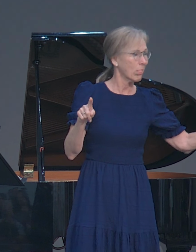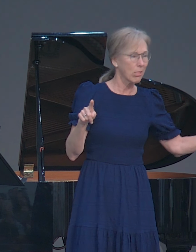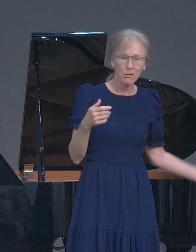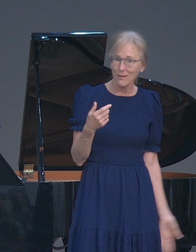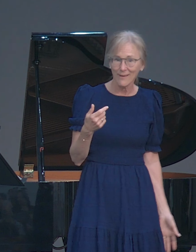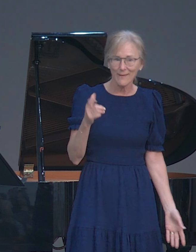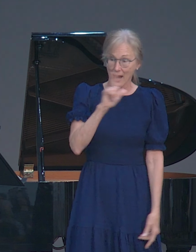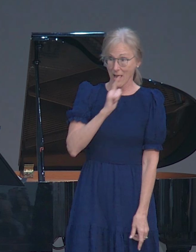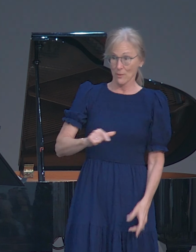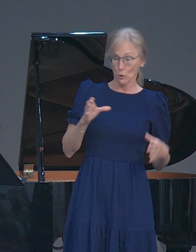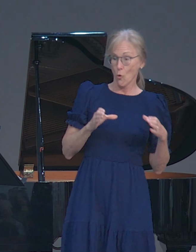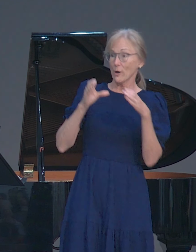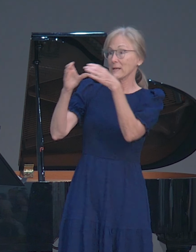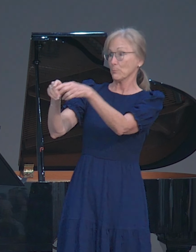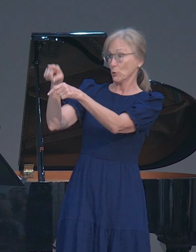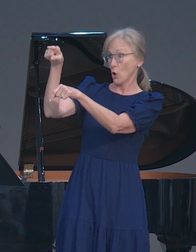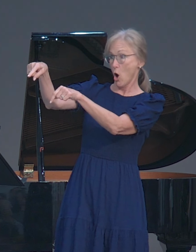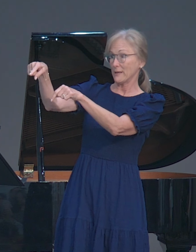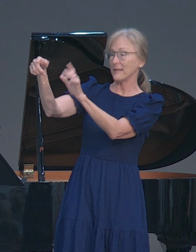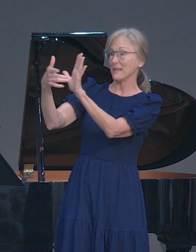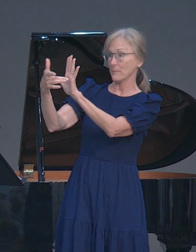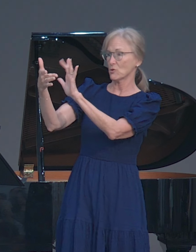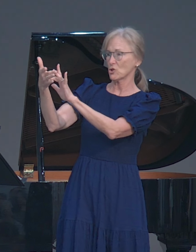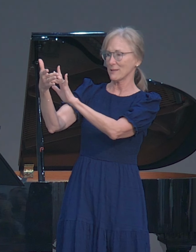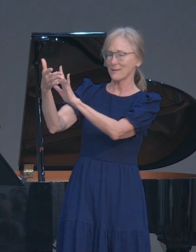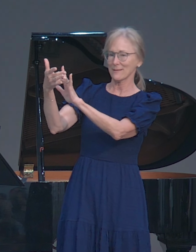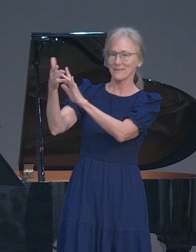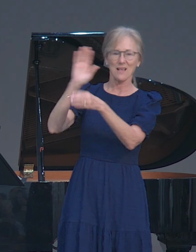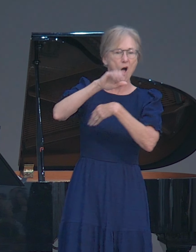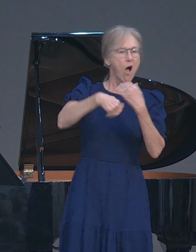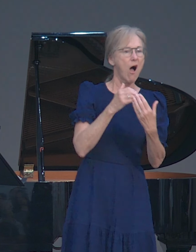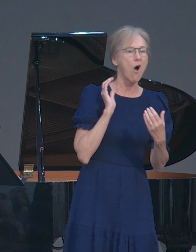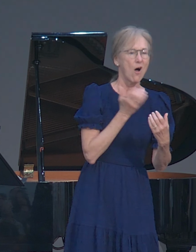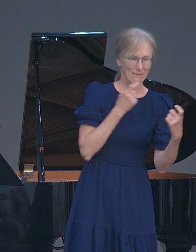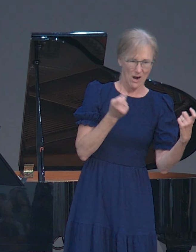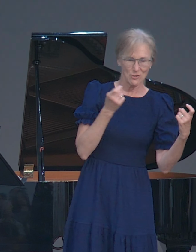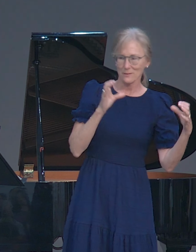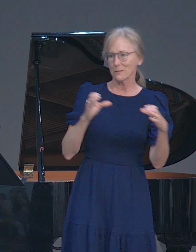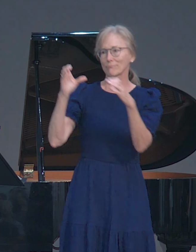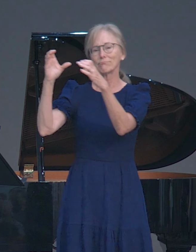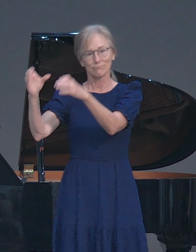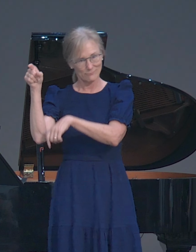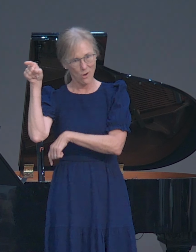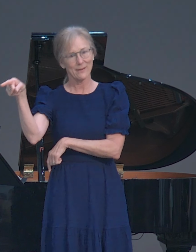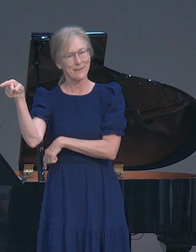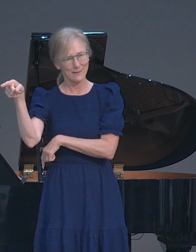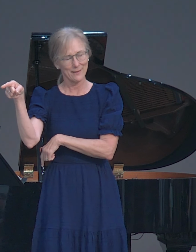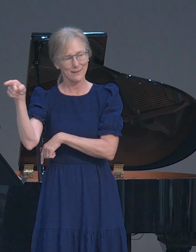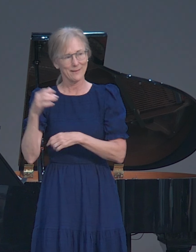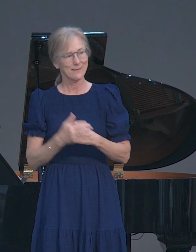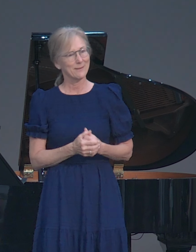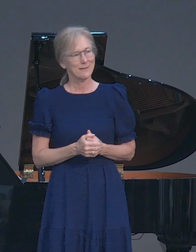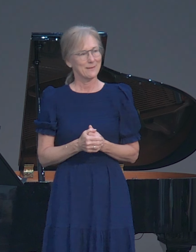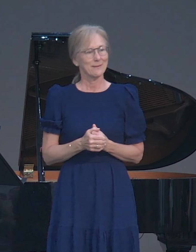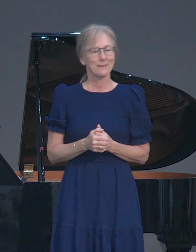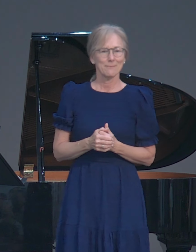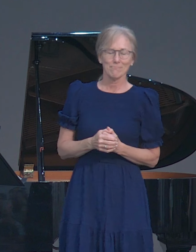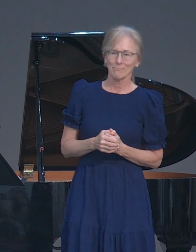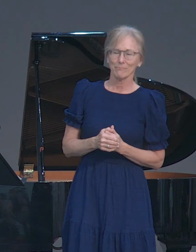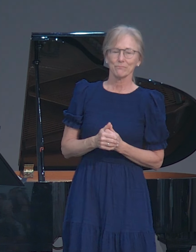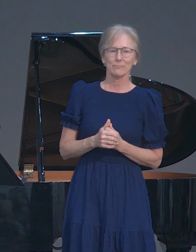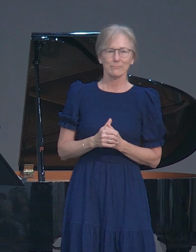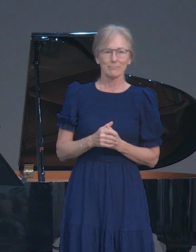Lord has laid on him the iniquity of us all. See, we need times like this to stop moving, to